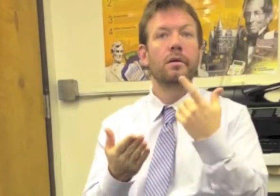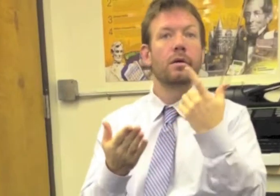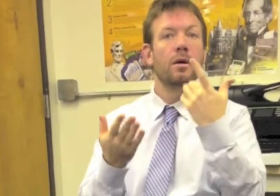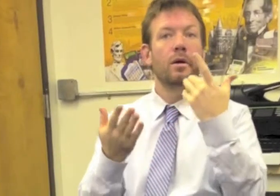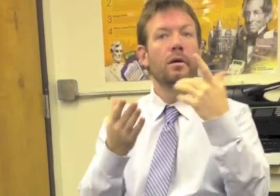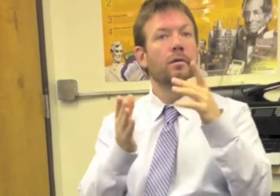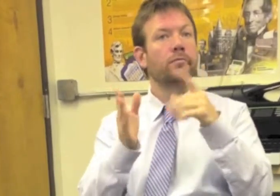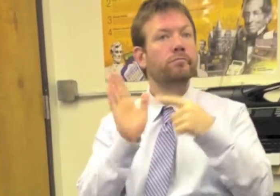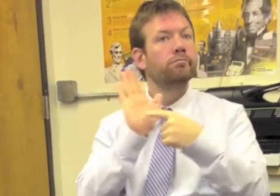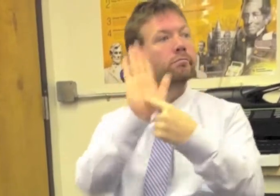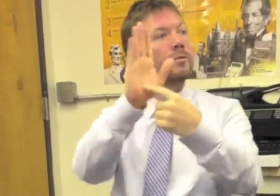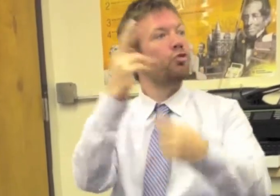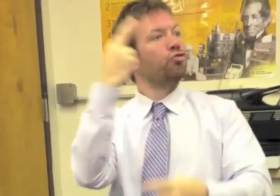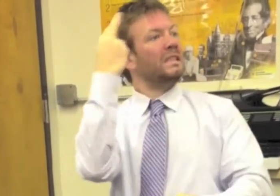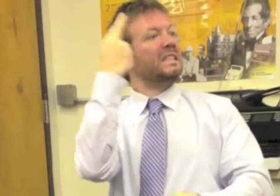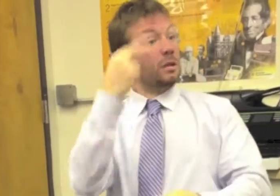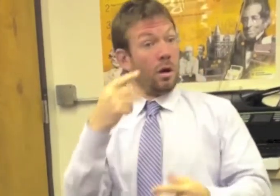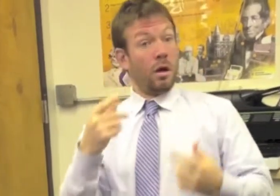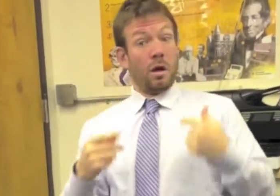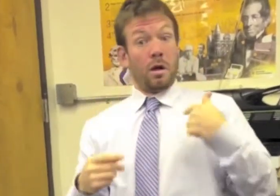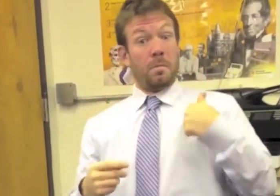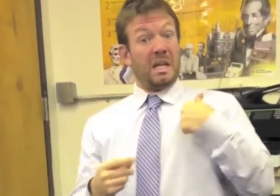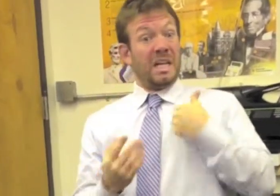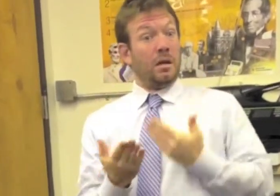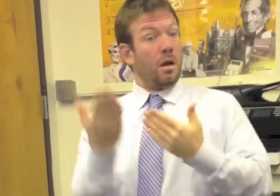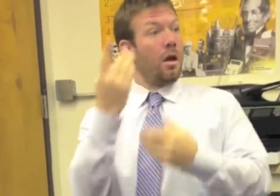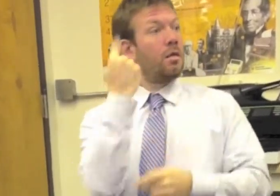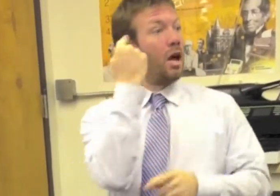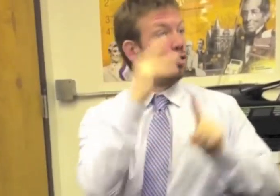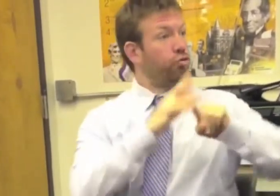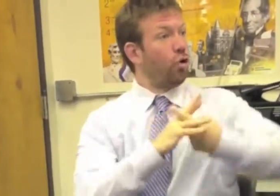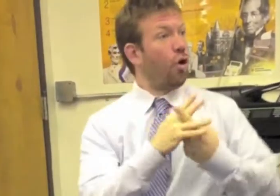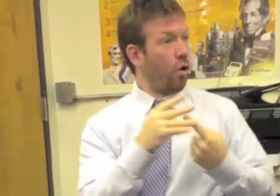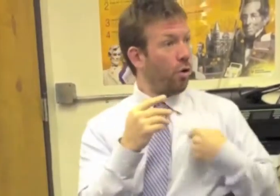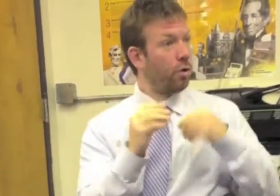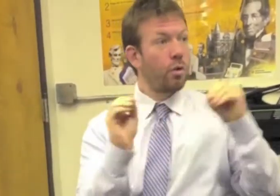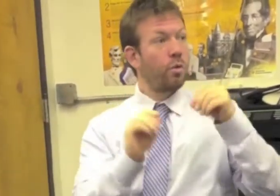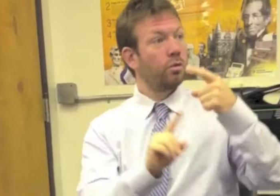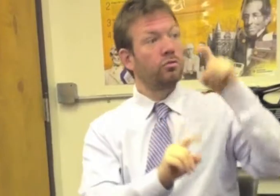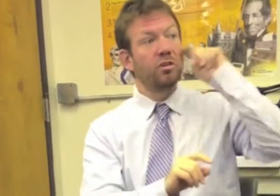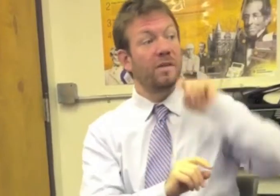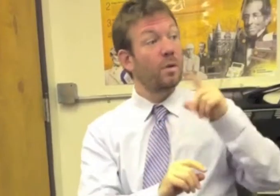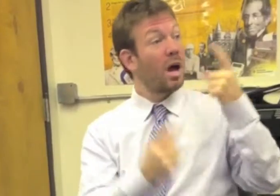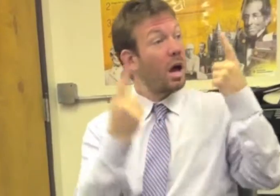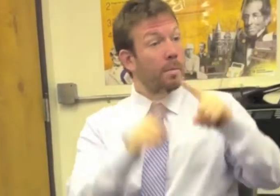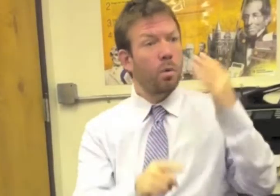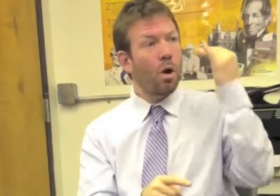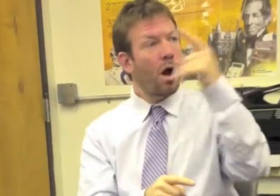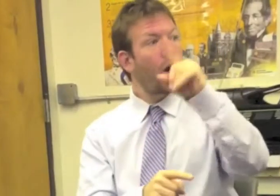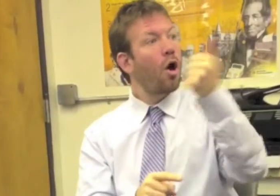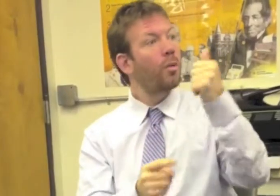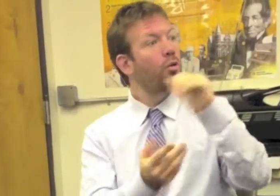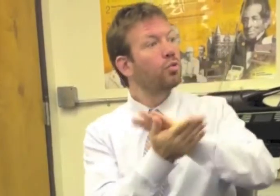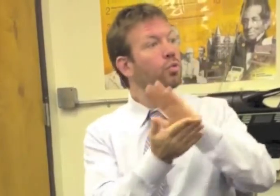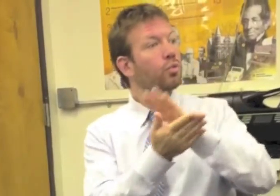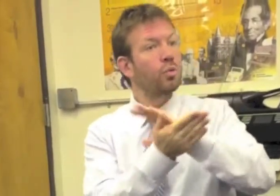Others like to show and raise awareness for it. I was actually at an event last year where I did this similar event.